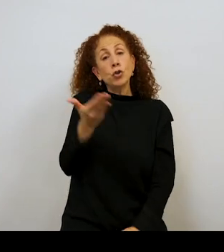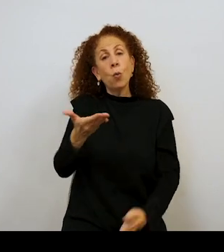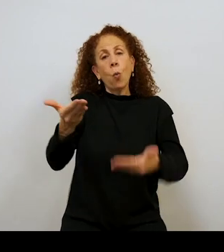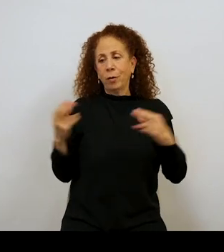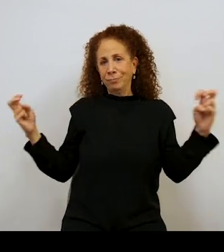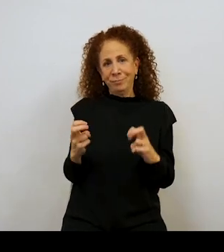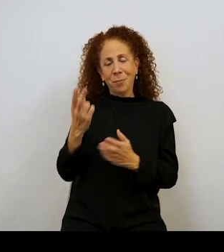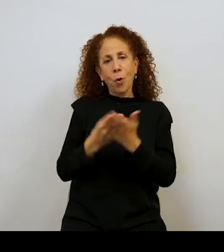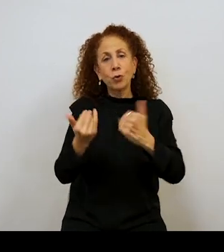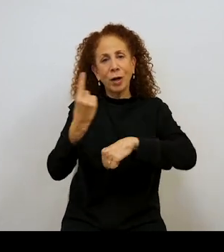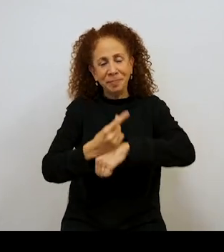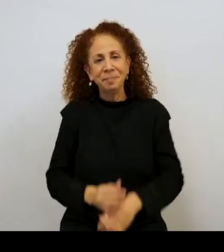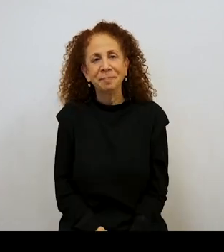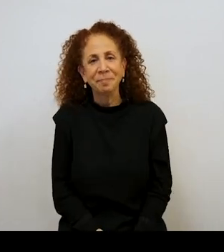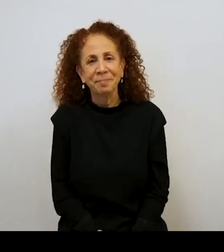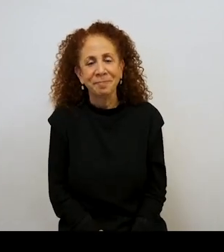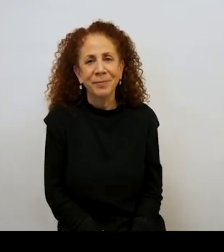welcoming both of our speakers tonight.